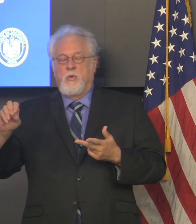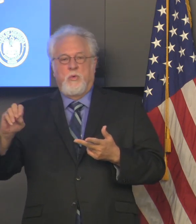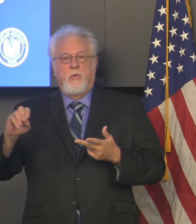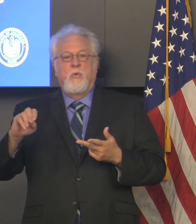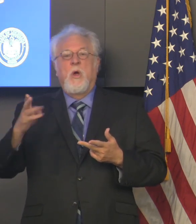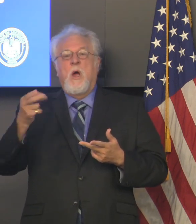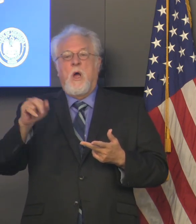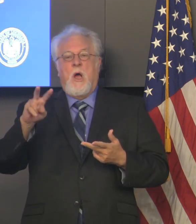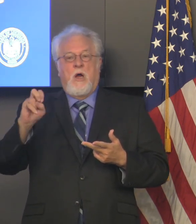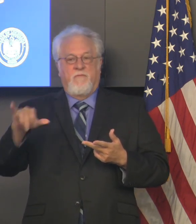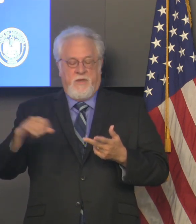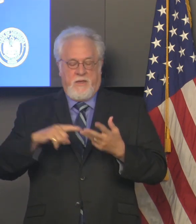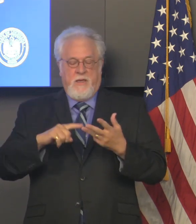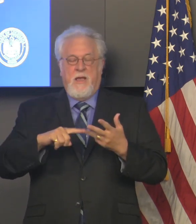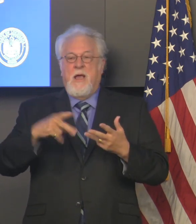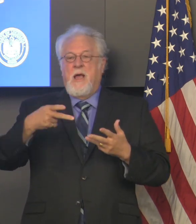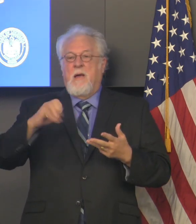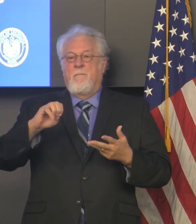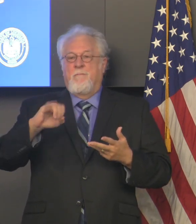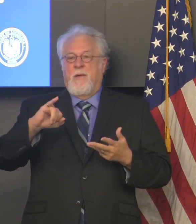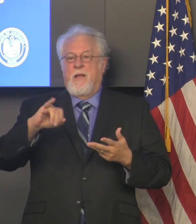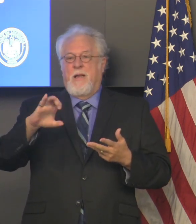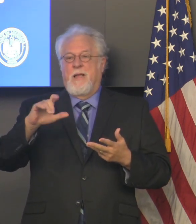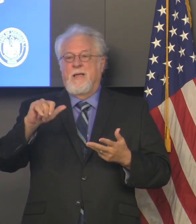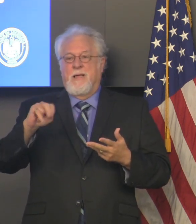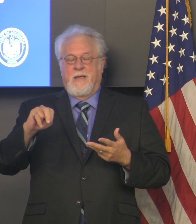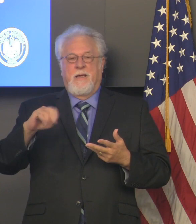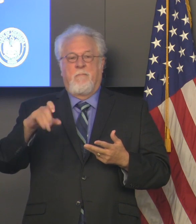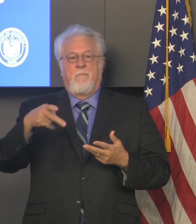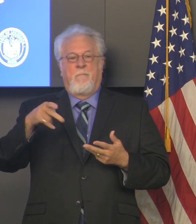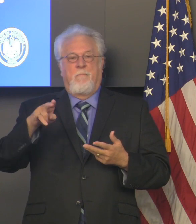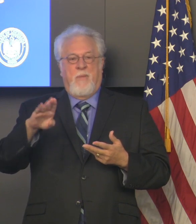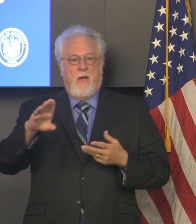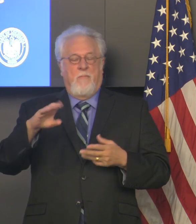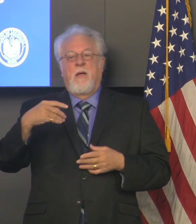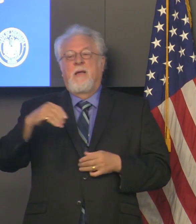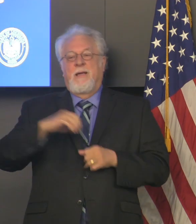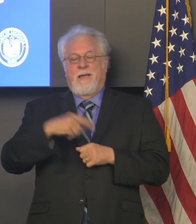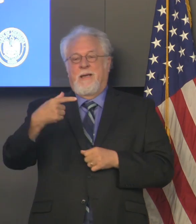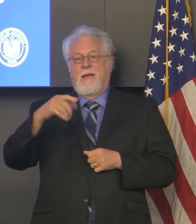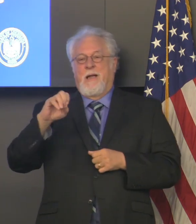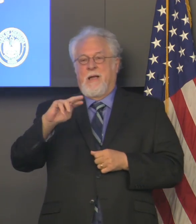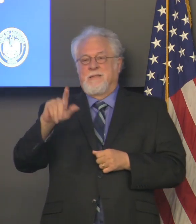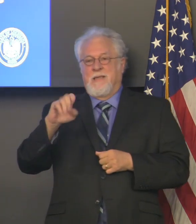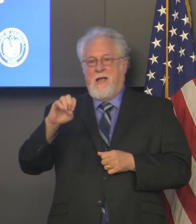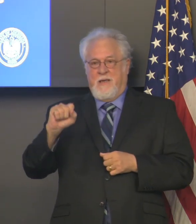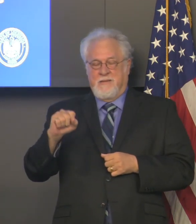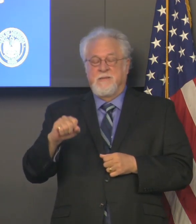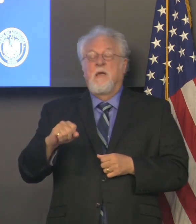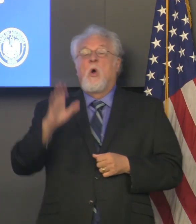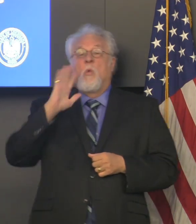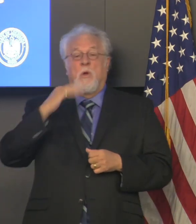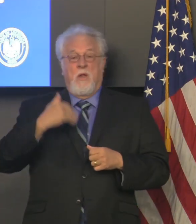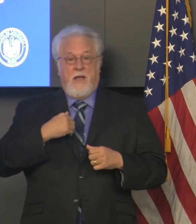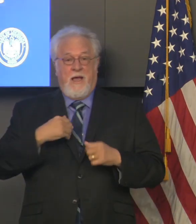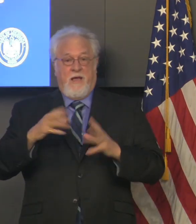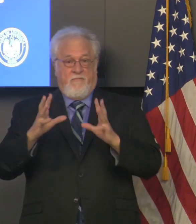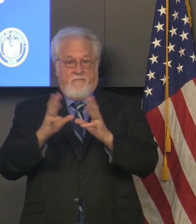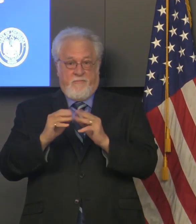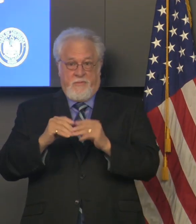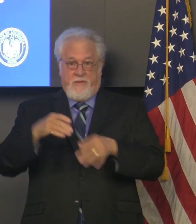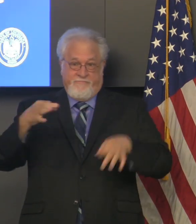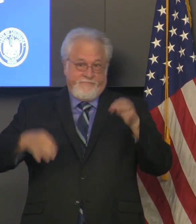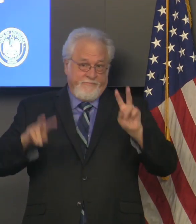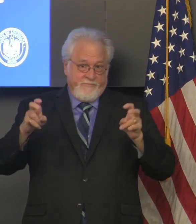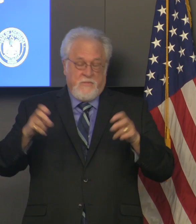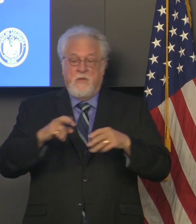in Harvey, and the Pelican Pub Bar in Gonzales. Now, they're scheduled for hearings on August 5th and 6th, and the